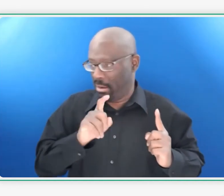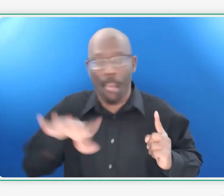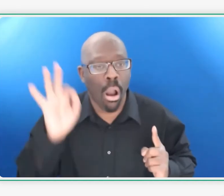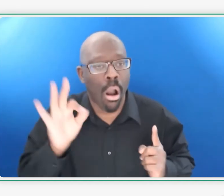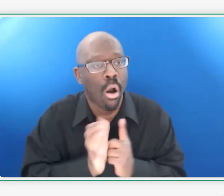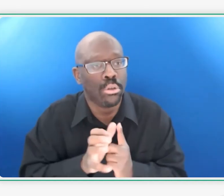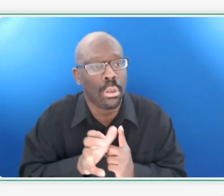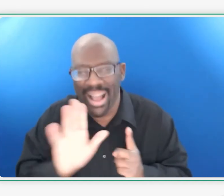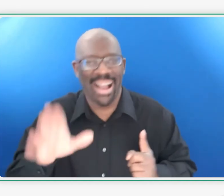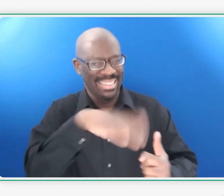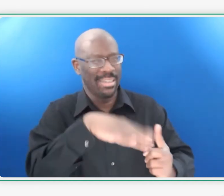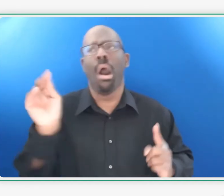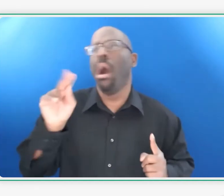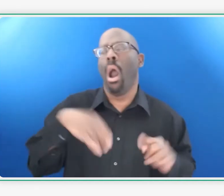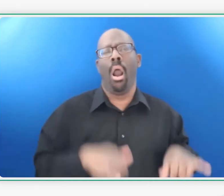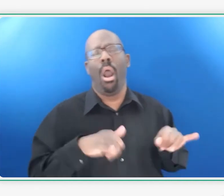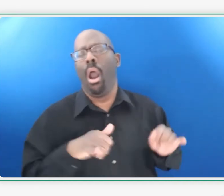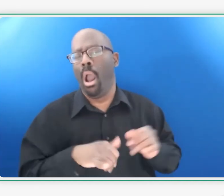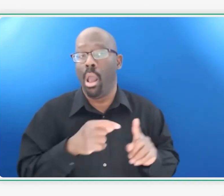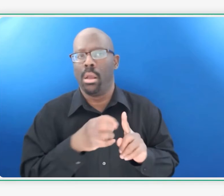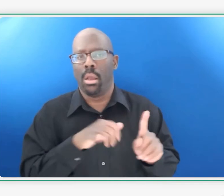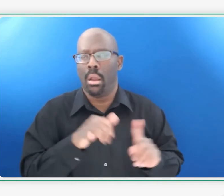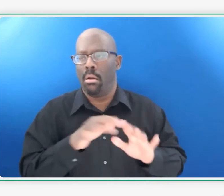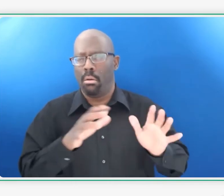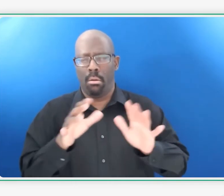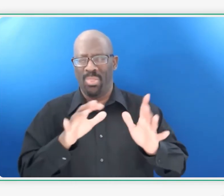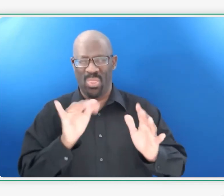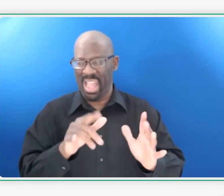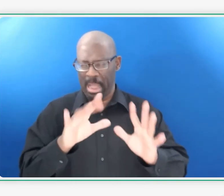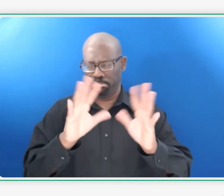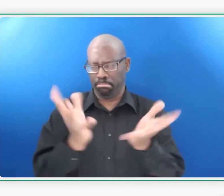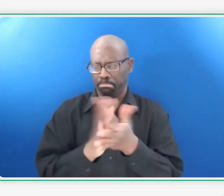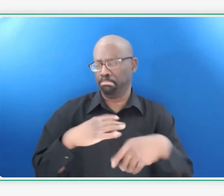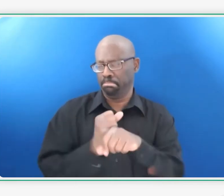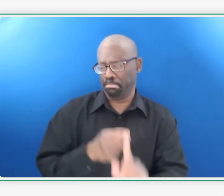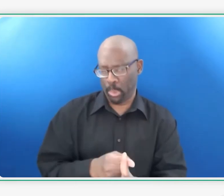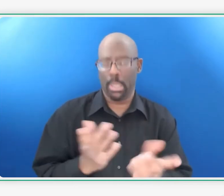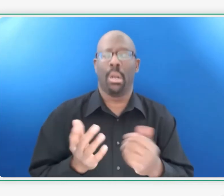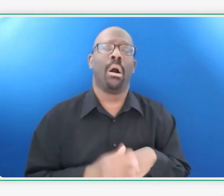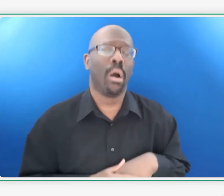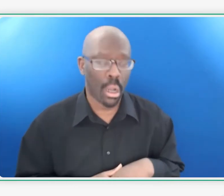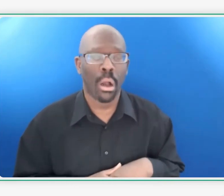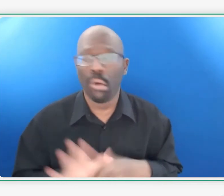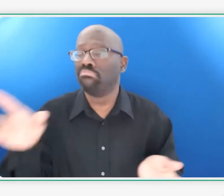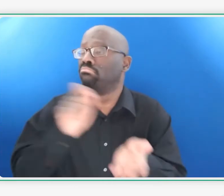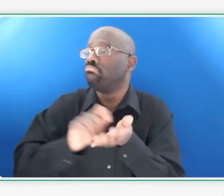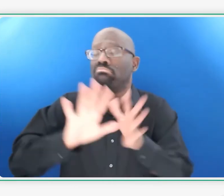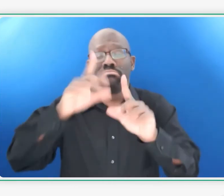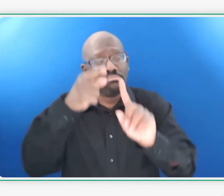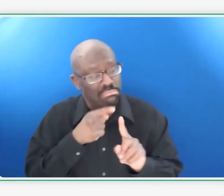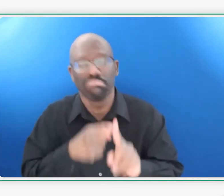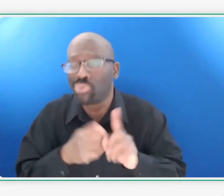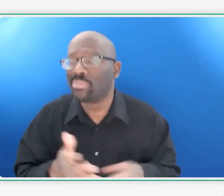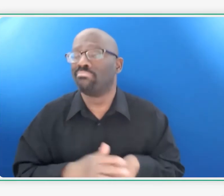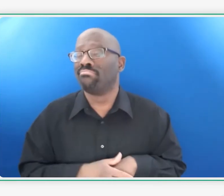stay. And him finds the cheese and tells Ha, but Ha still wants to stay where they